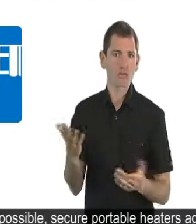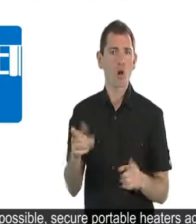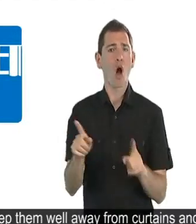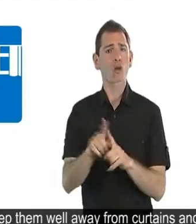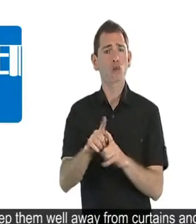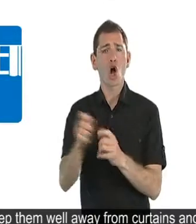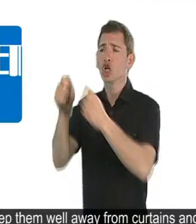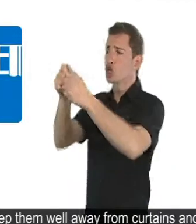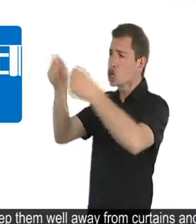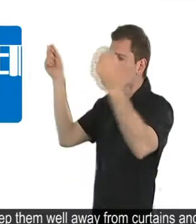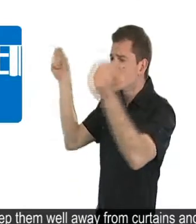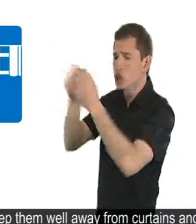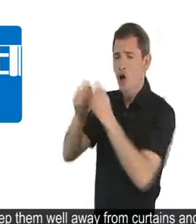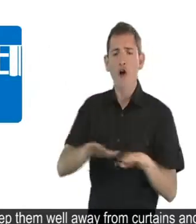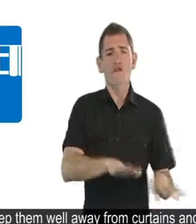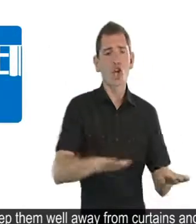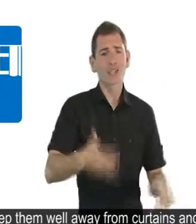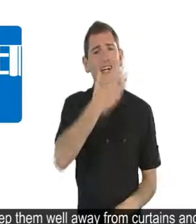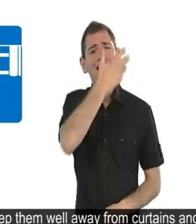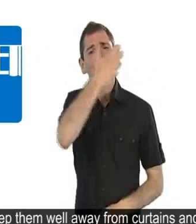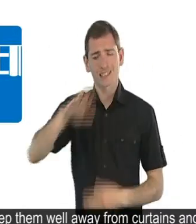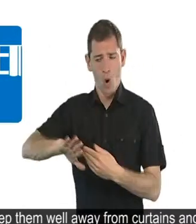And keep them well away from curtains and furniture.